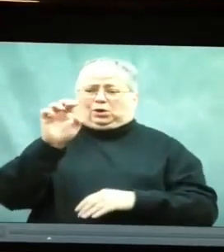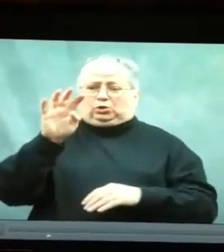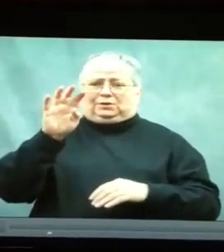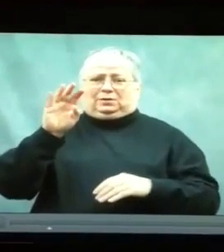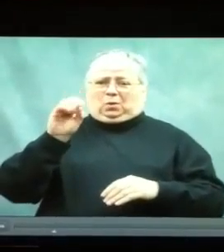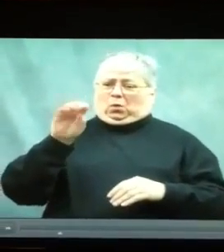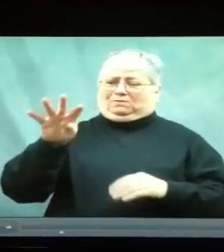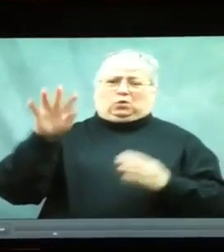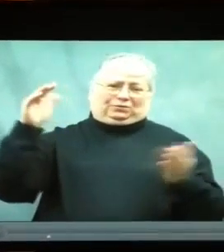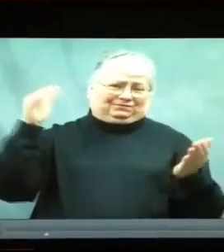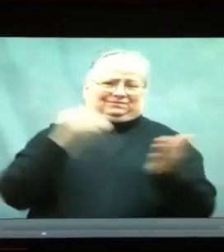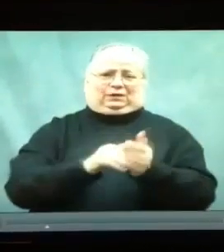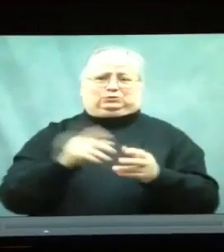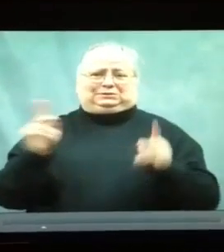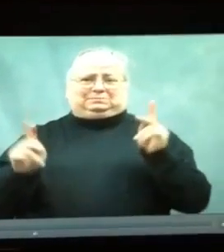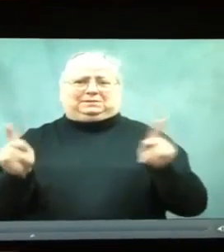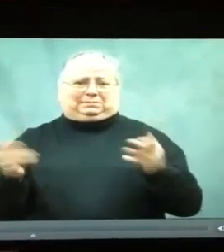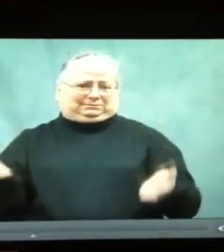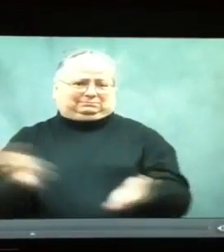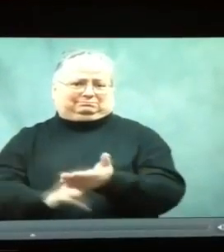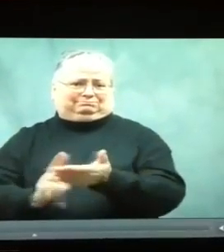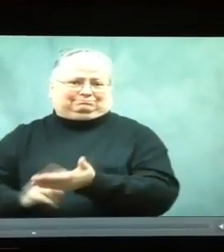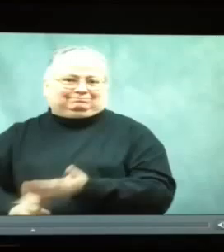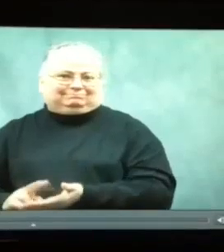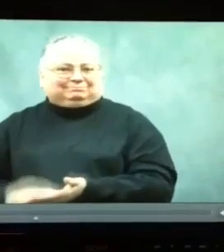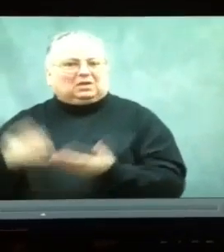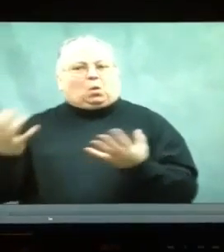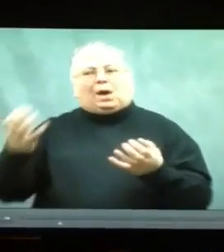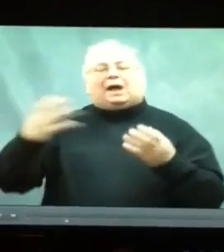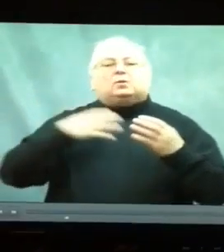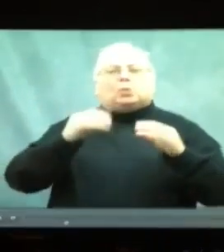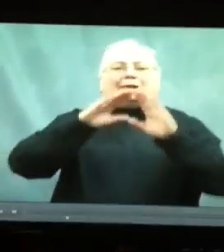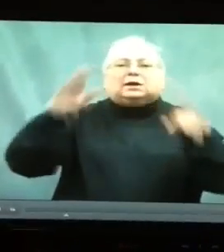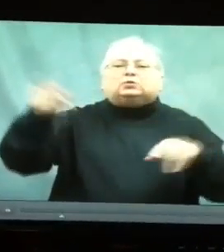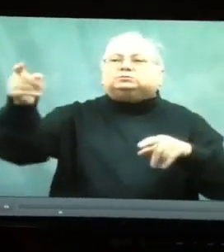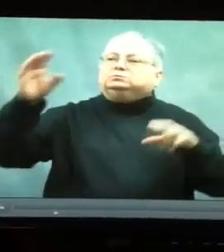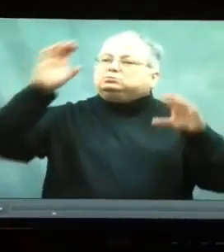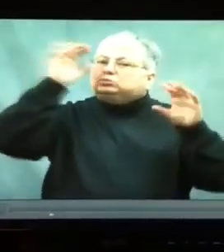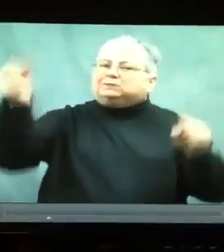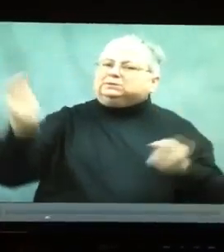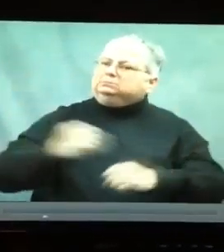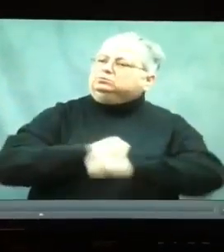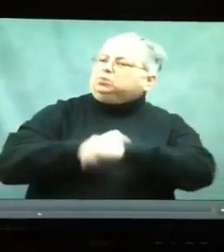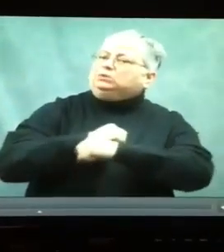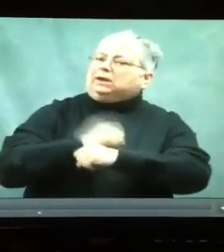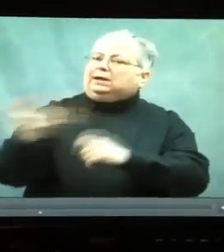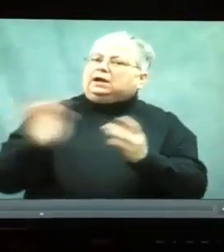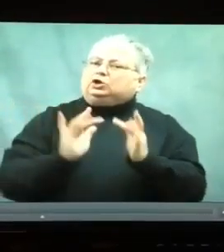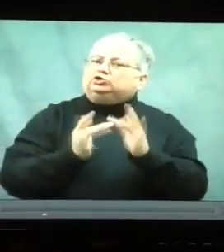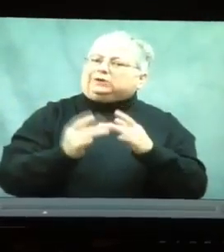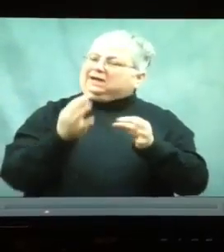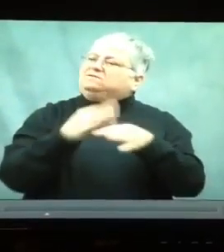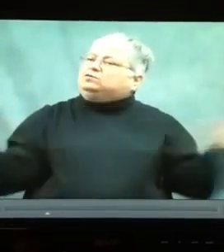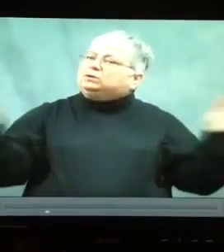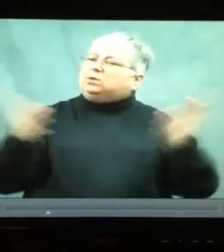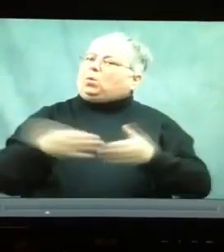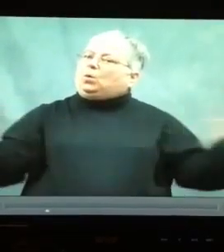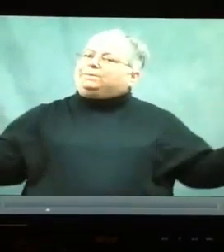around. Something like 400,000 people have already signed it, and they're complaining to the President and the House